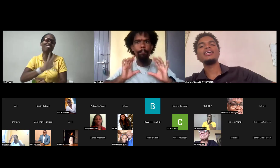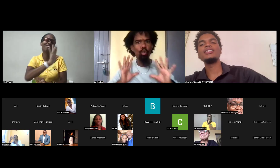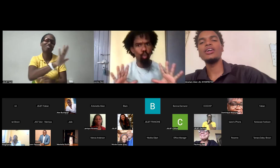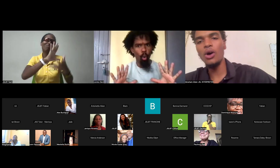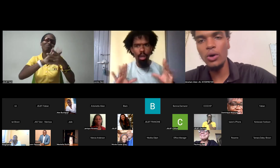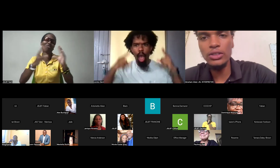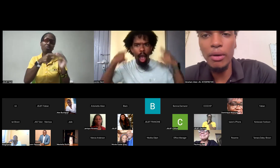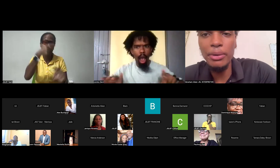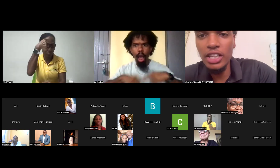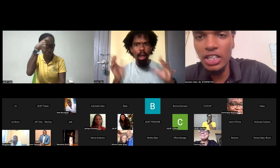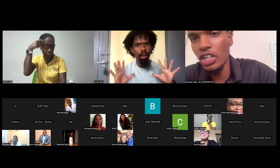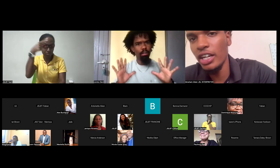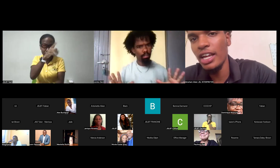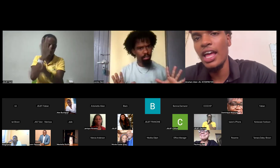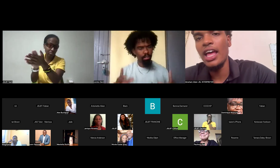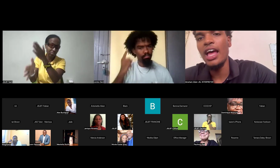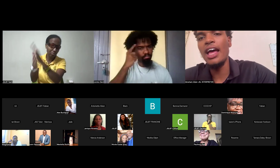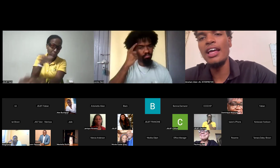enter the house for protection. And